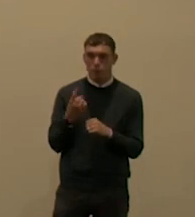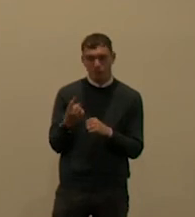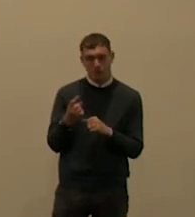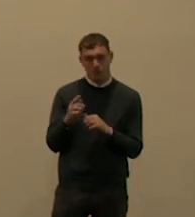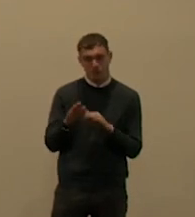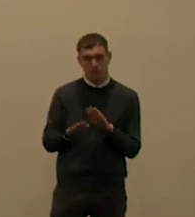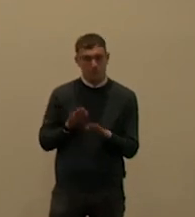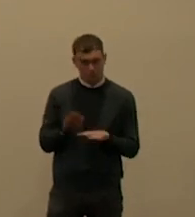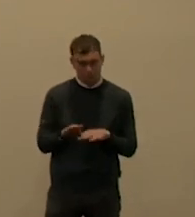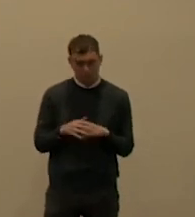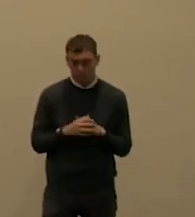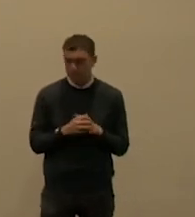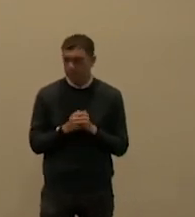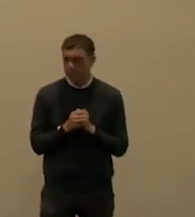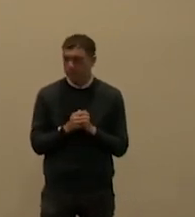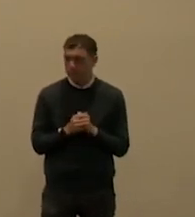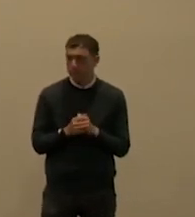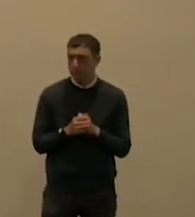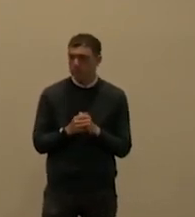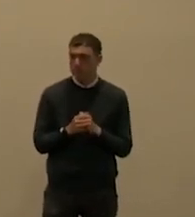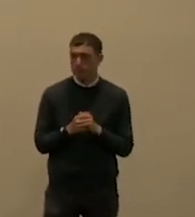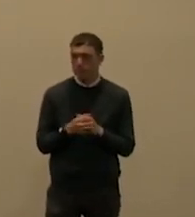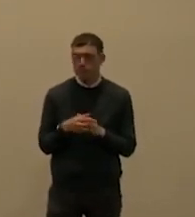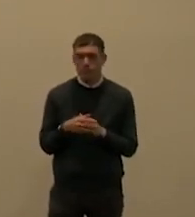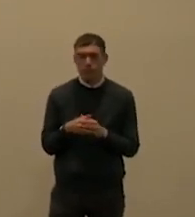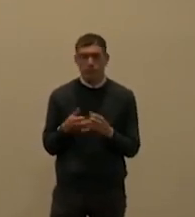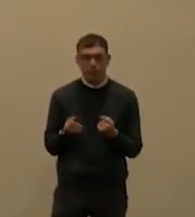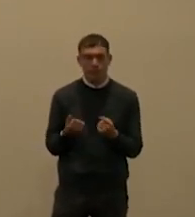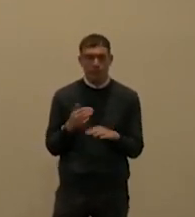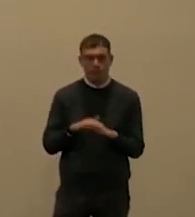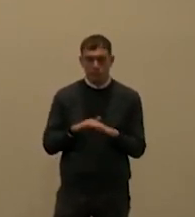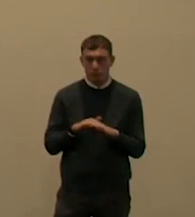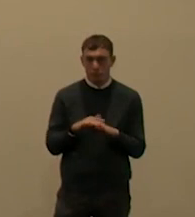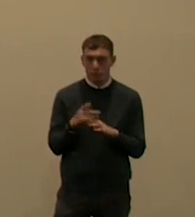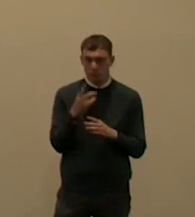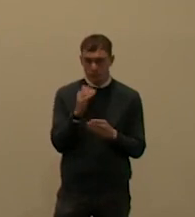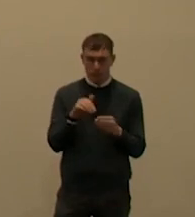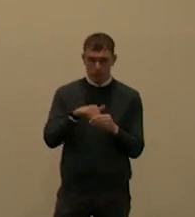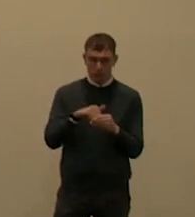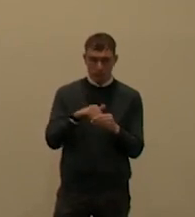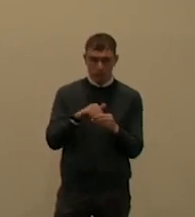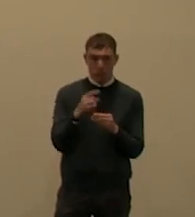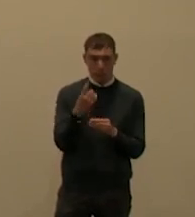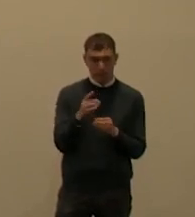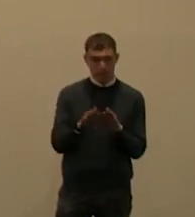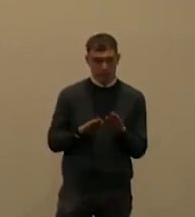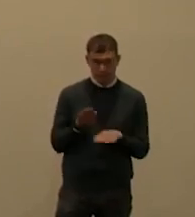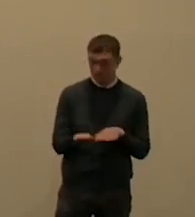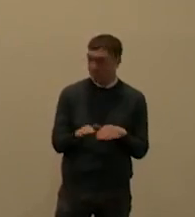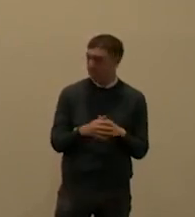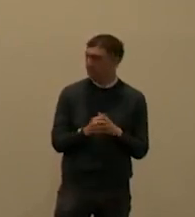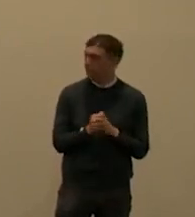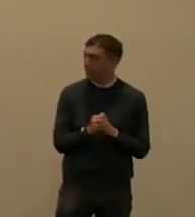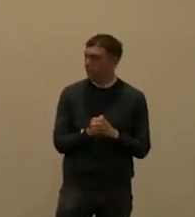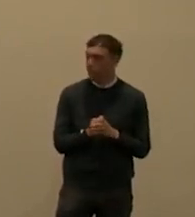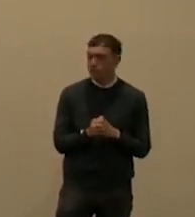step. So the partner integration have here the ability to implement those in one step. And if you